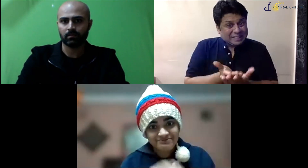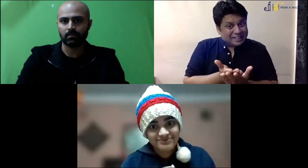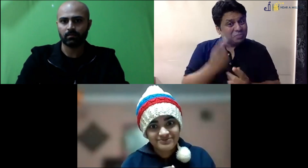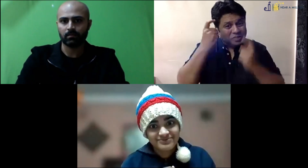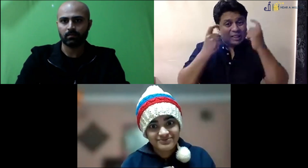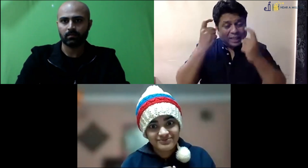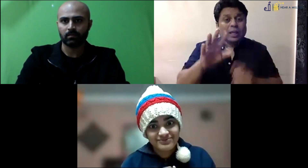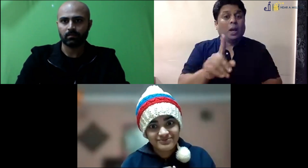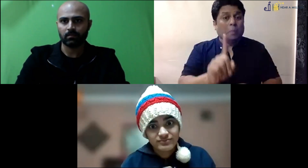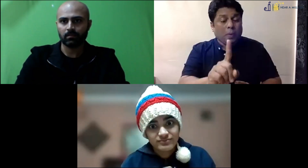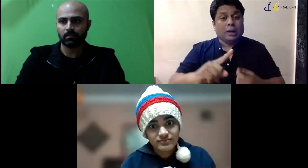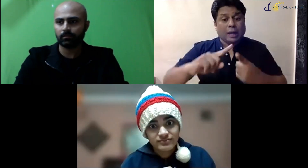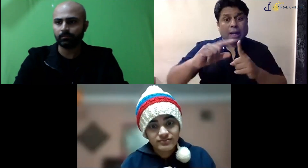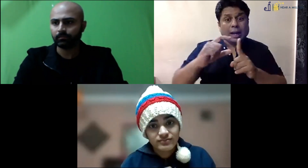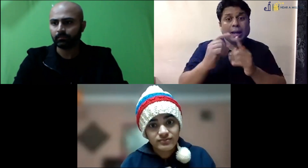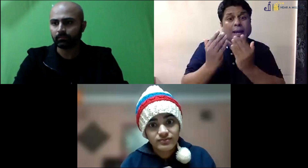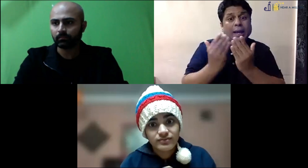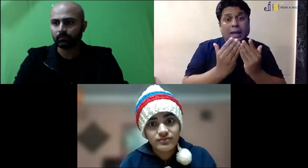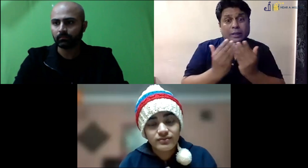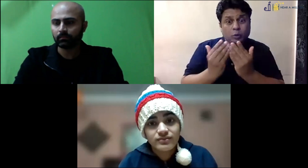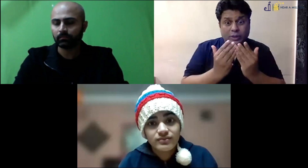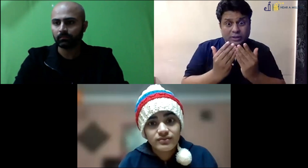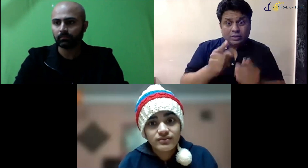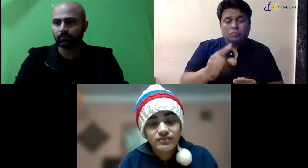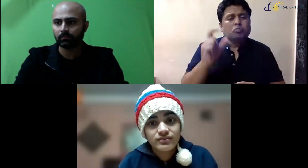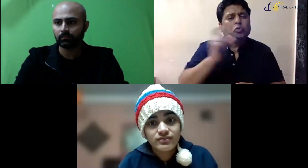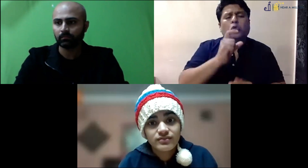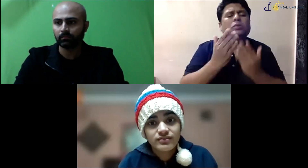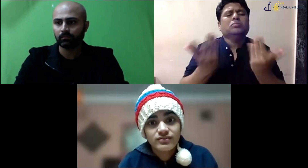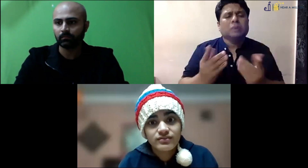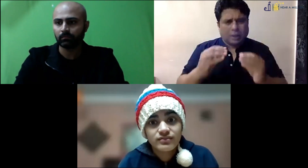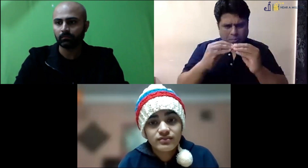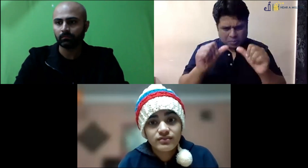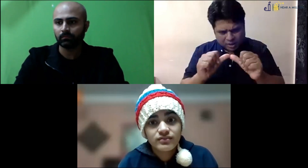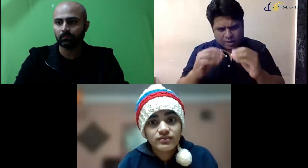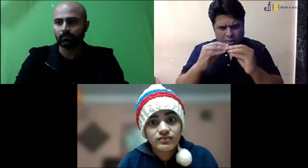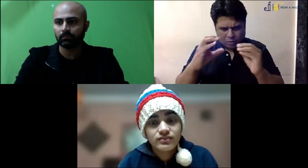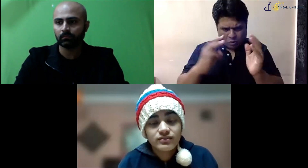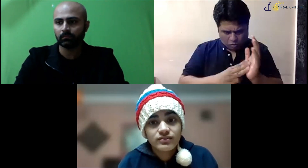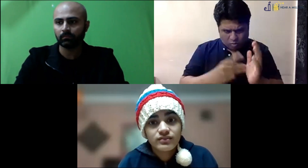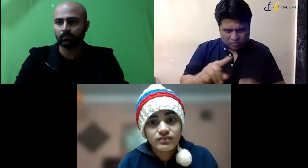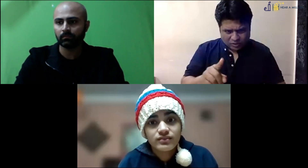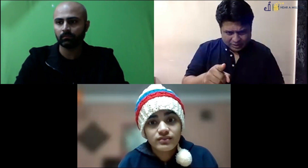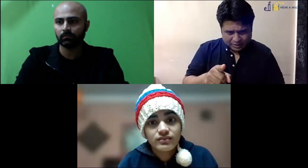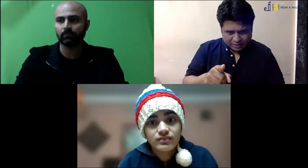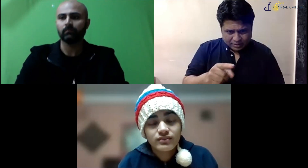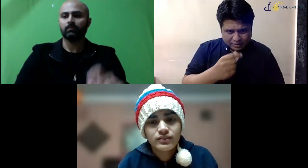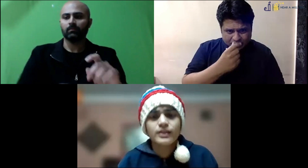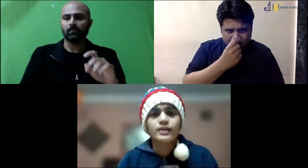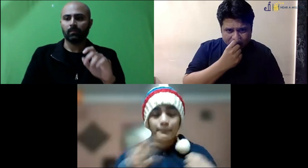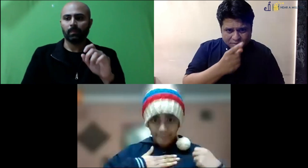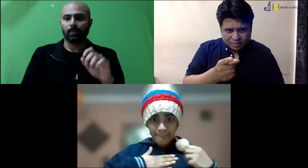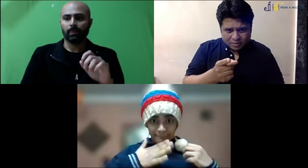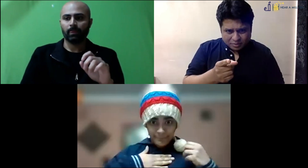colleges all together. Wow, good. You are suggesting. So you are saying the education. What you are studying right now, BA or